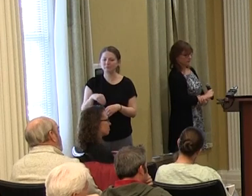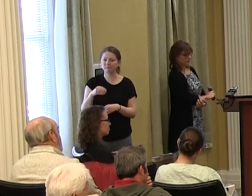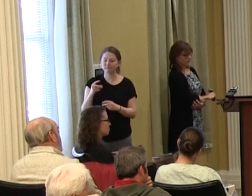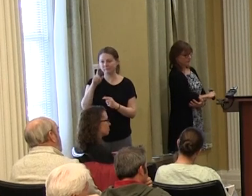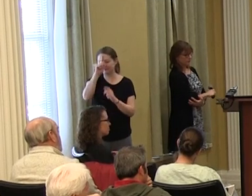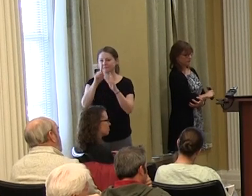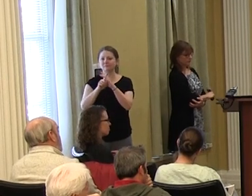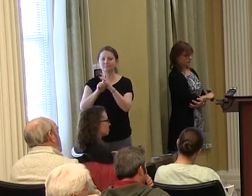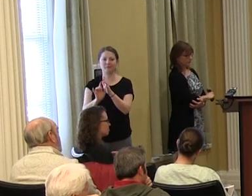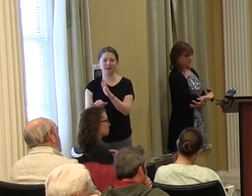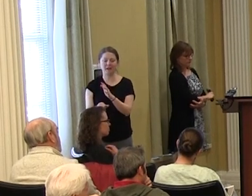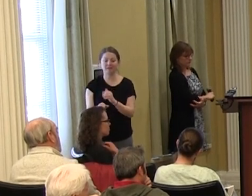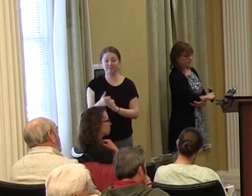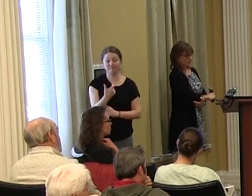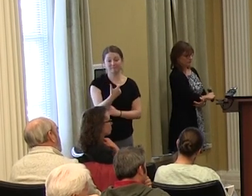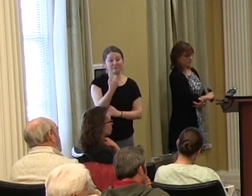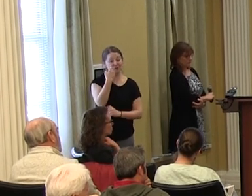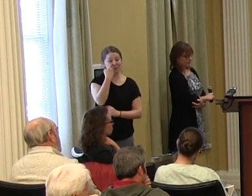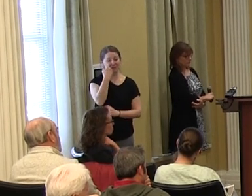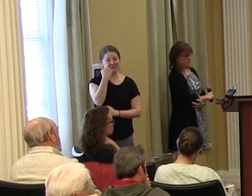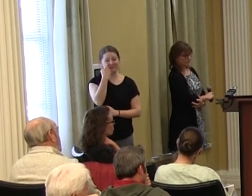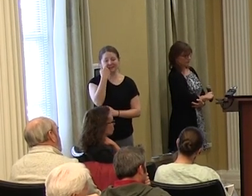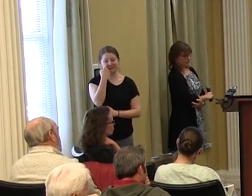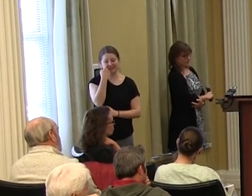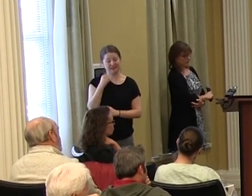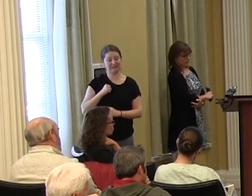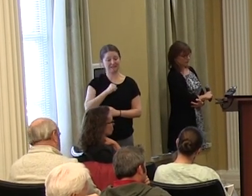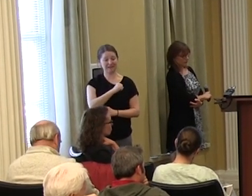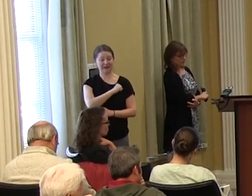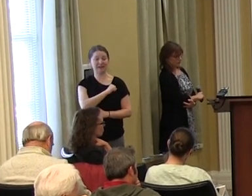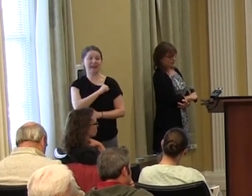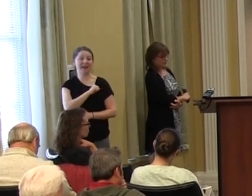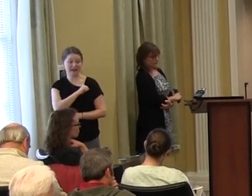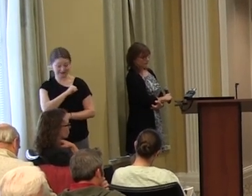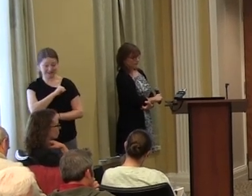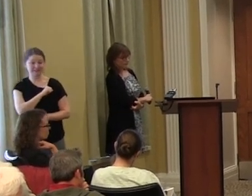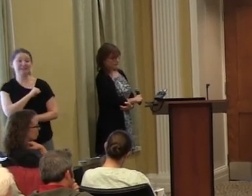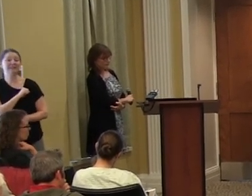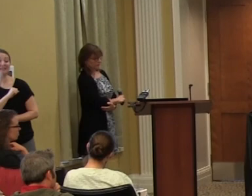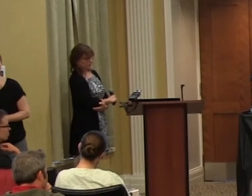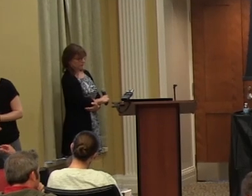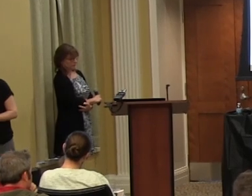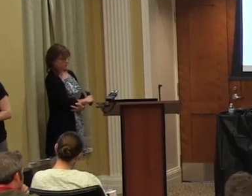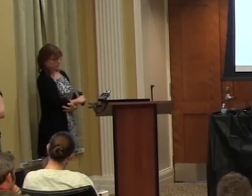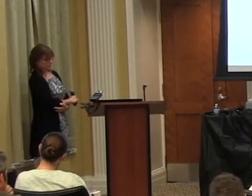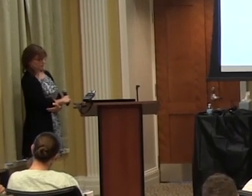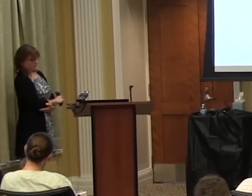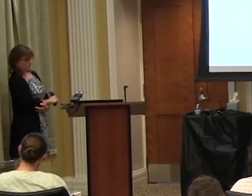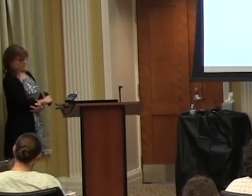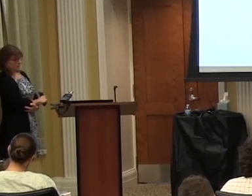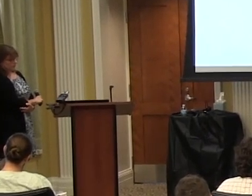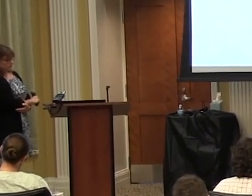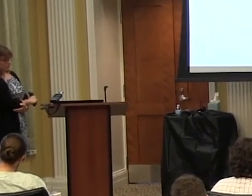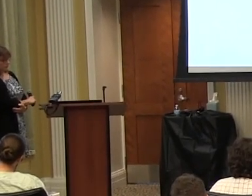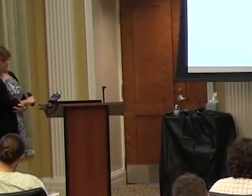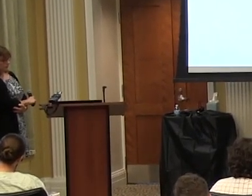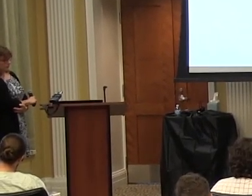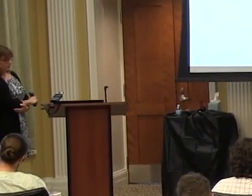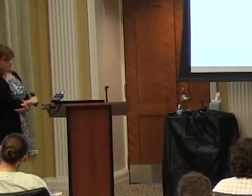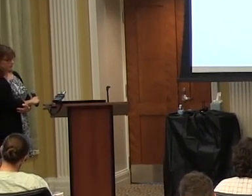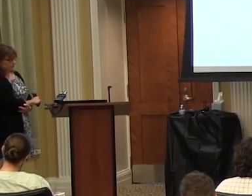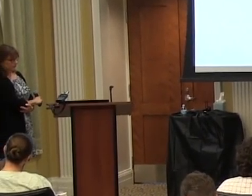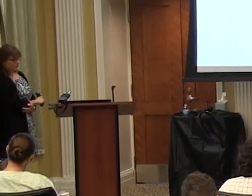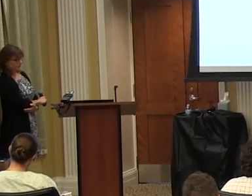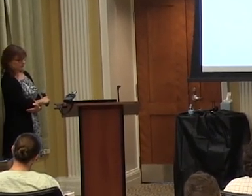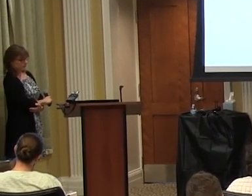the recent Senate hearings on the elevation of Judge Kavanaugh from the D.C. Circuit to the Supreme